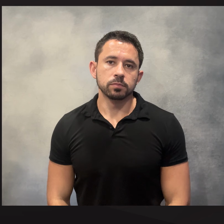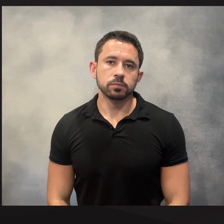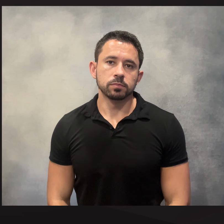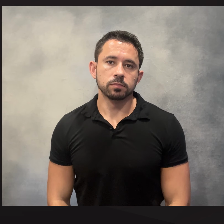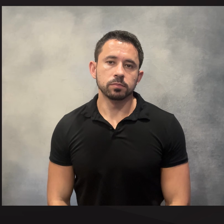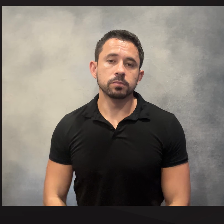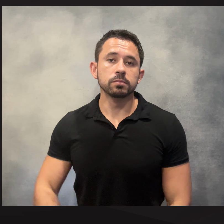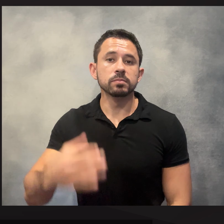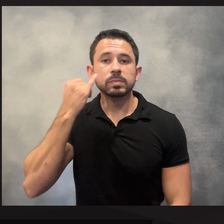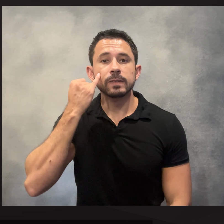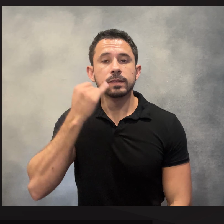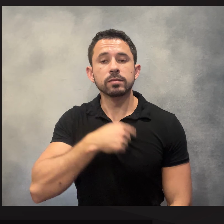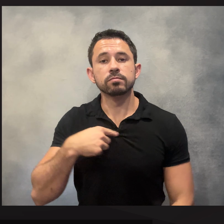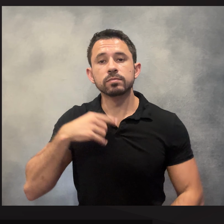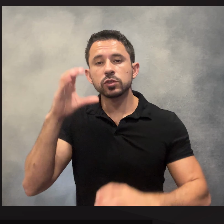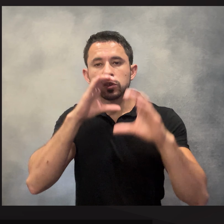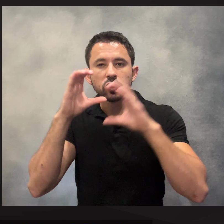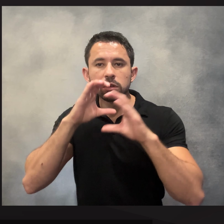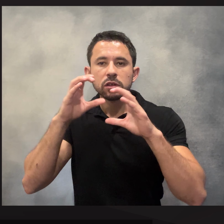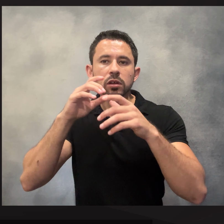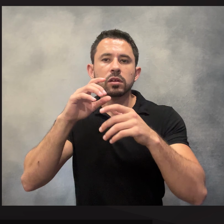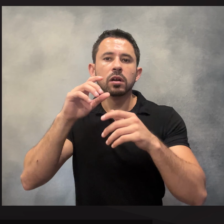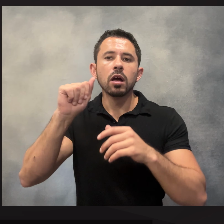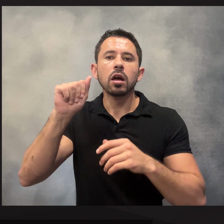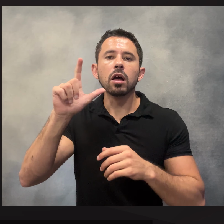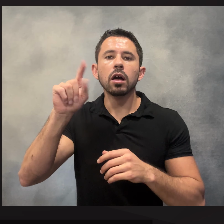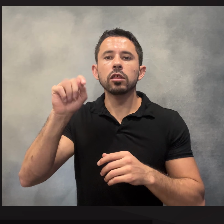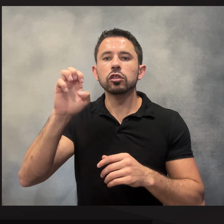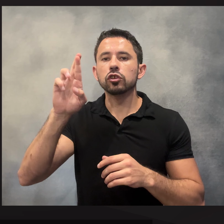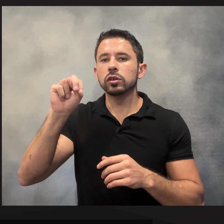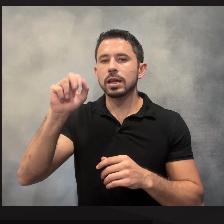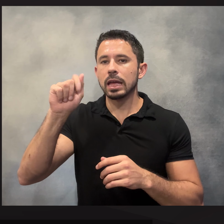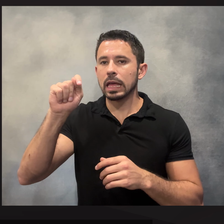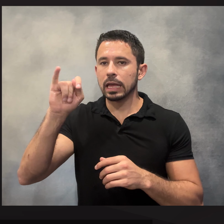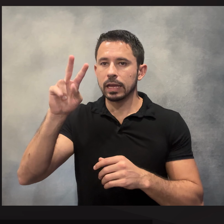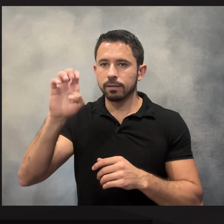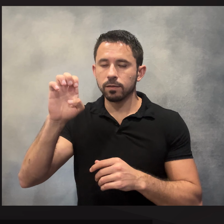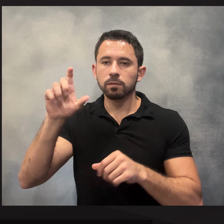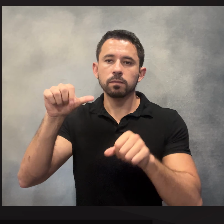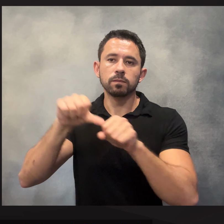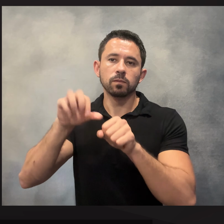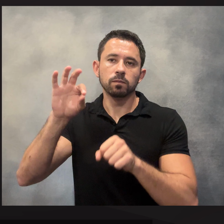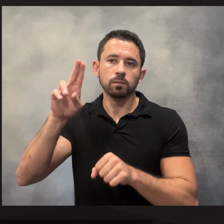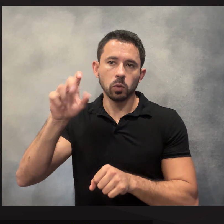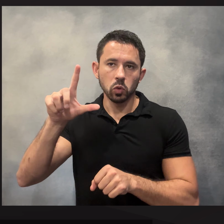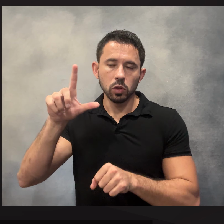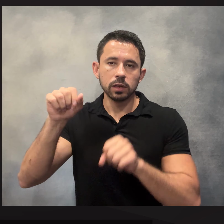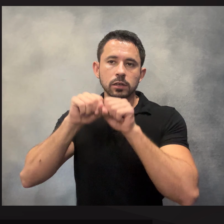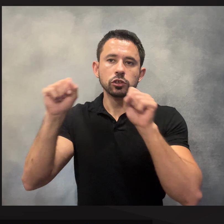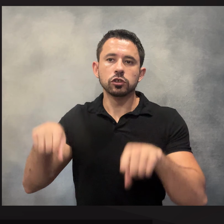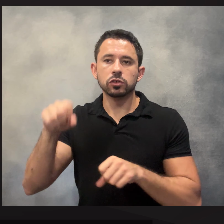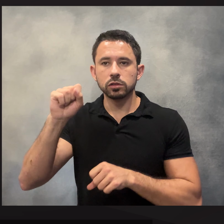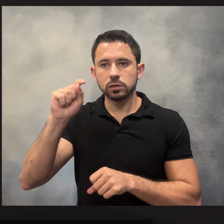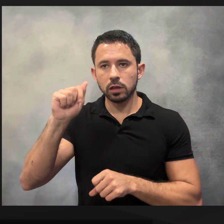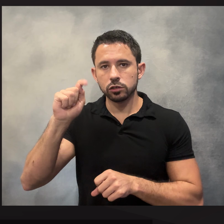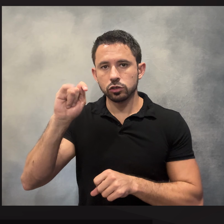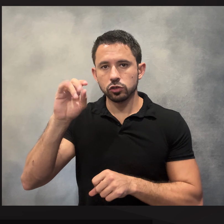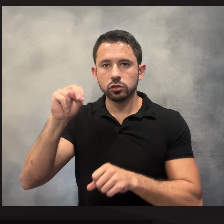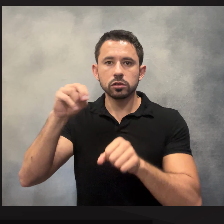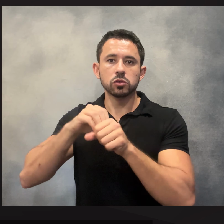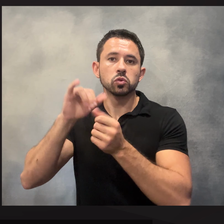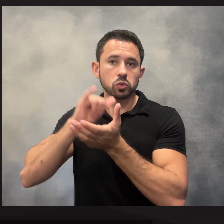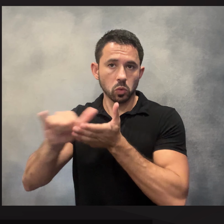If we search alternative fuel stations in New York, we will see the data sets appear, similar to the New York